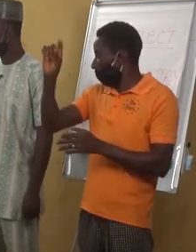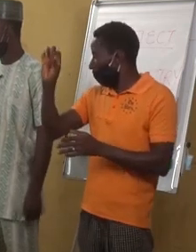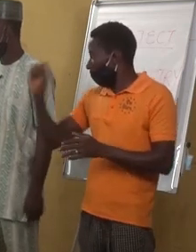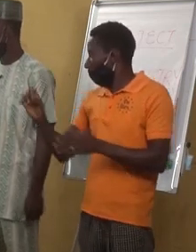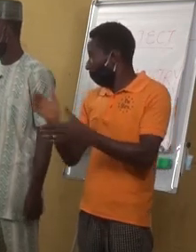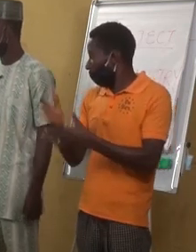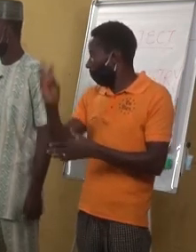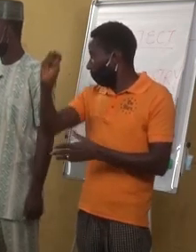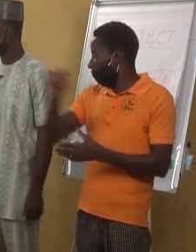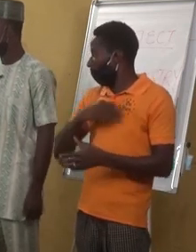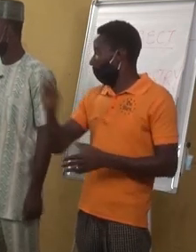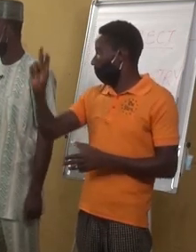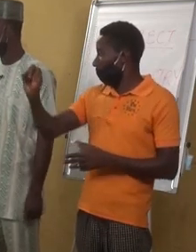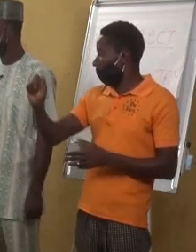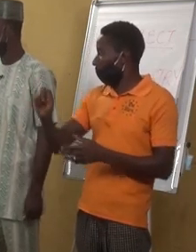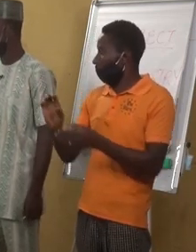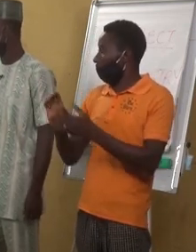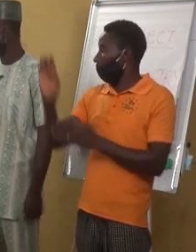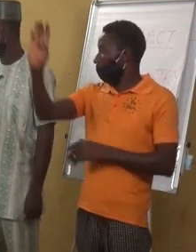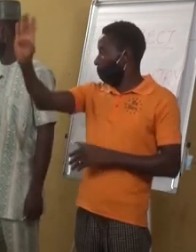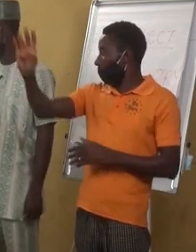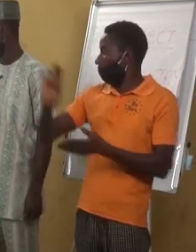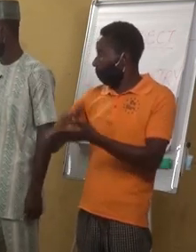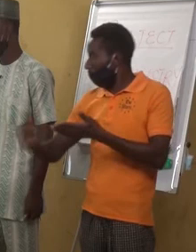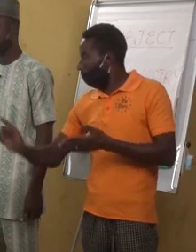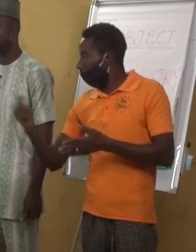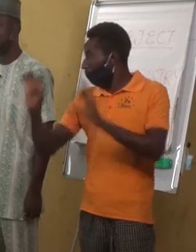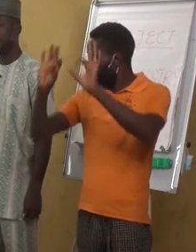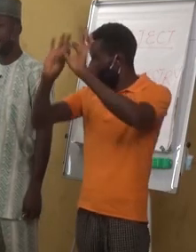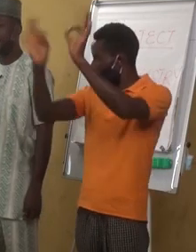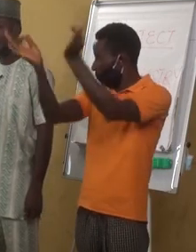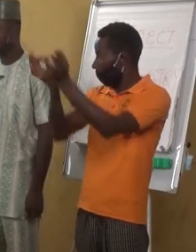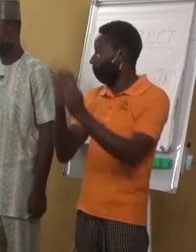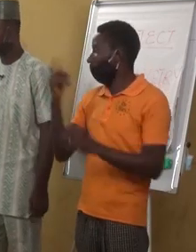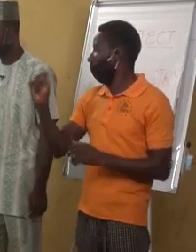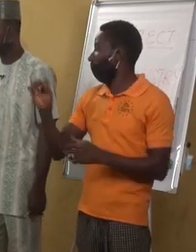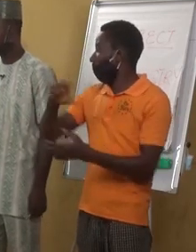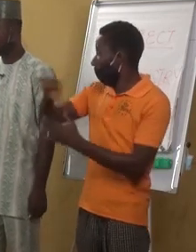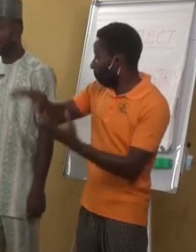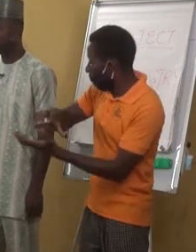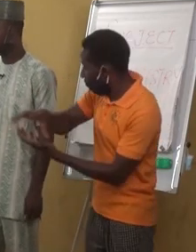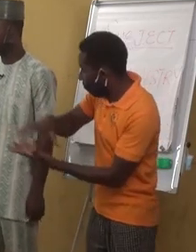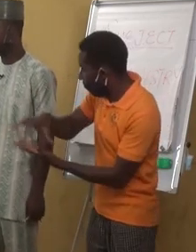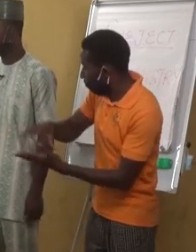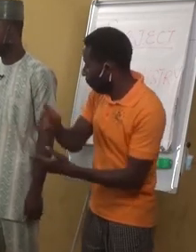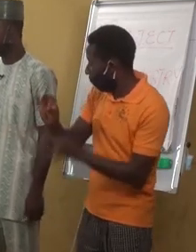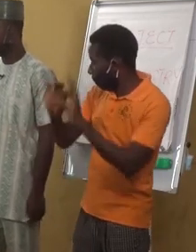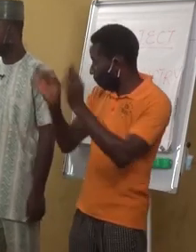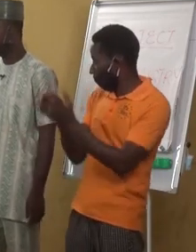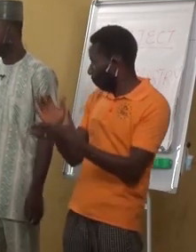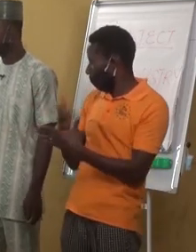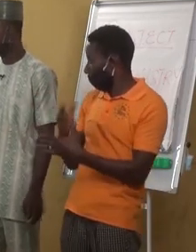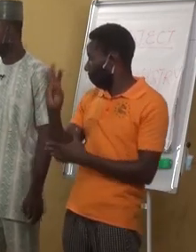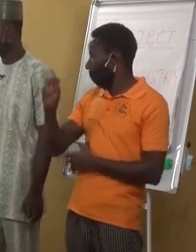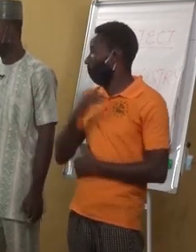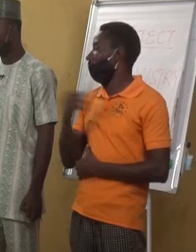the formula of the compound formed between M and N. And finally, C. Give